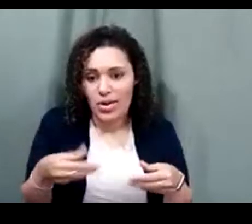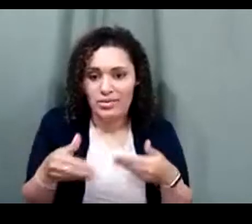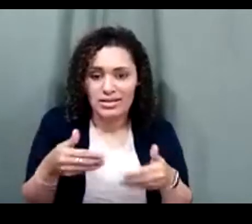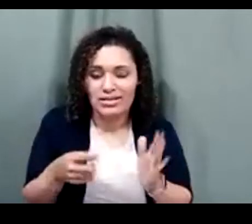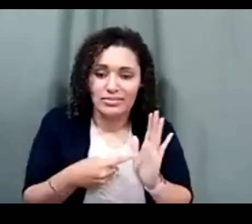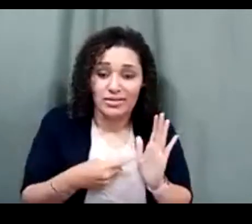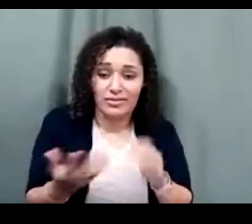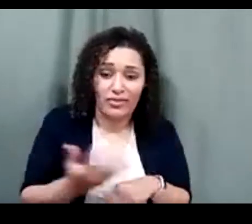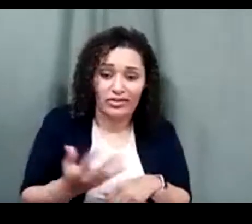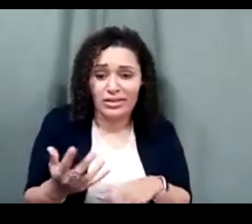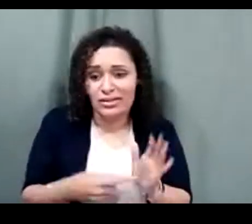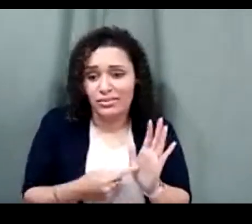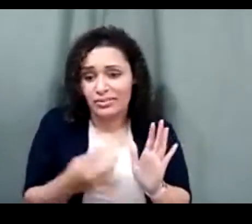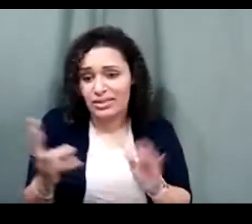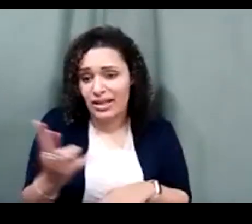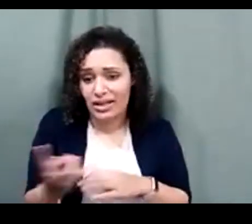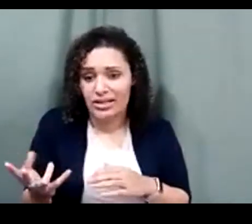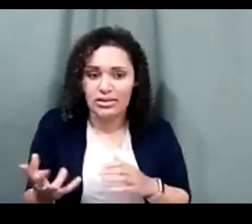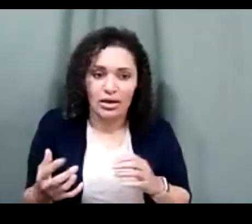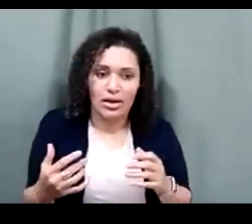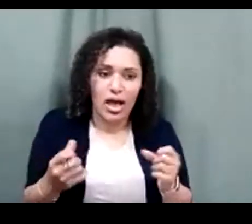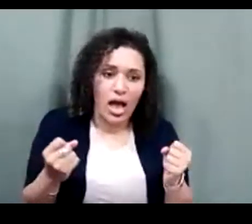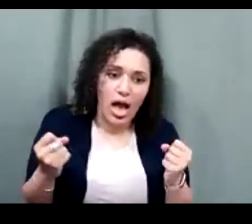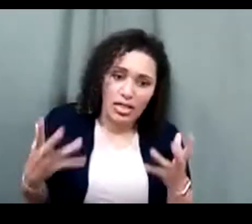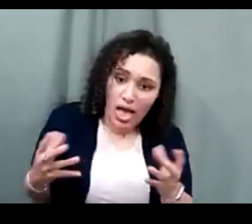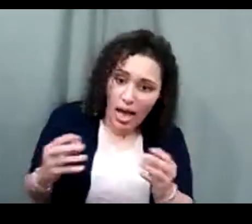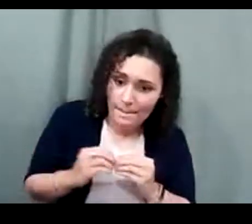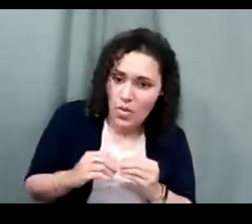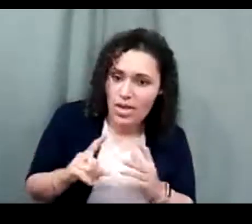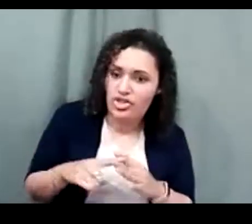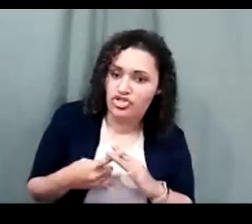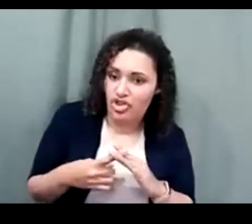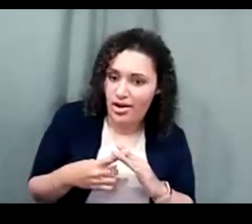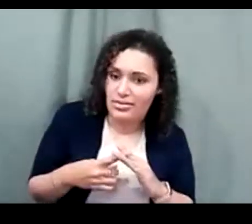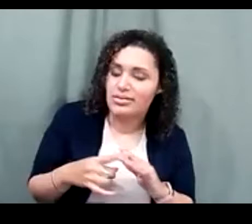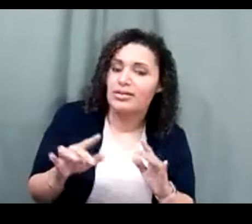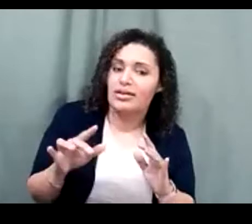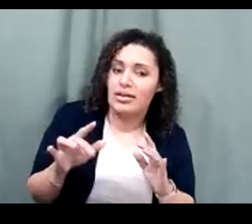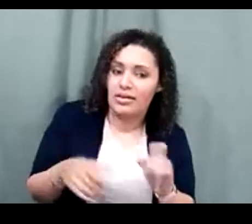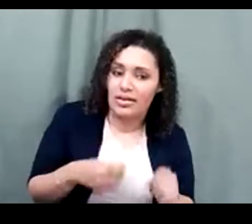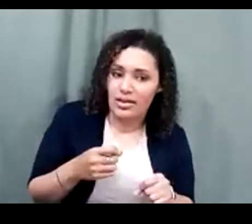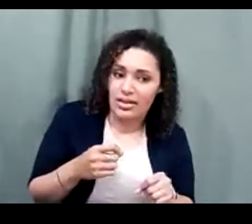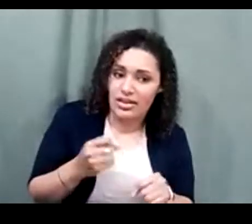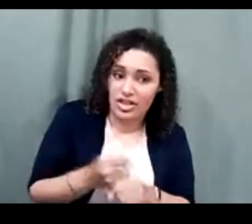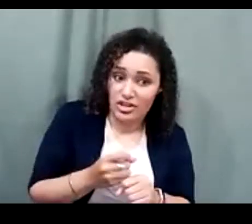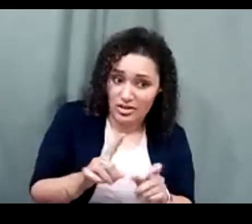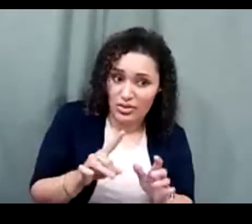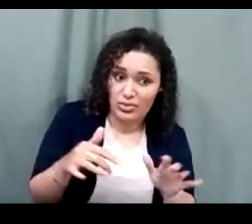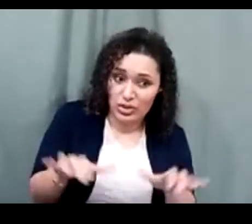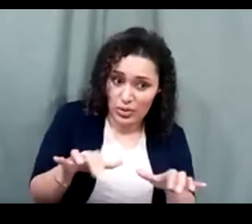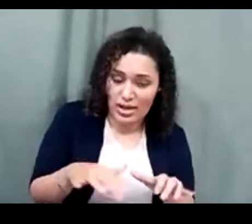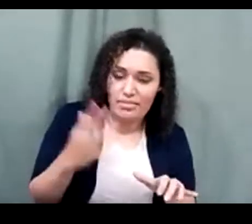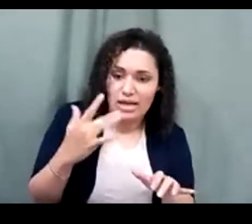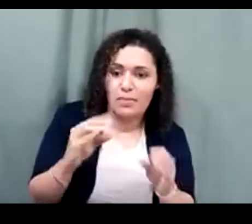sometimes 7 days. We get a lot more in the beginning of the season than in the end of the season, because there's just more yeast out there. So we